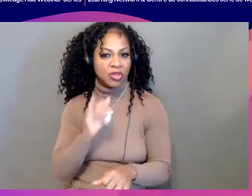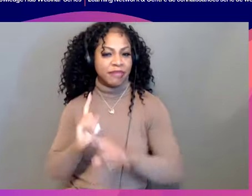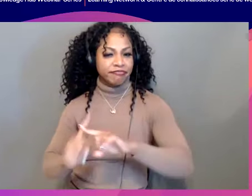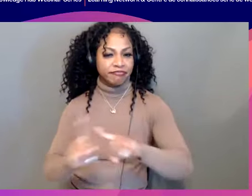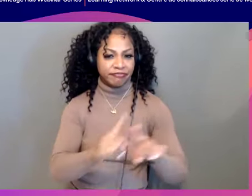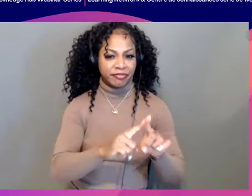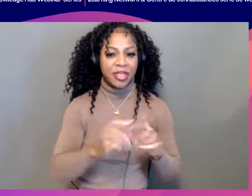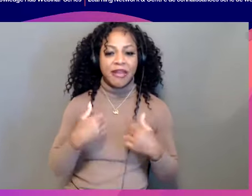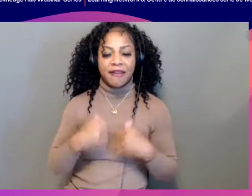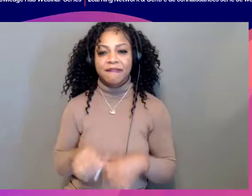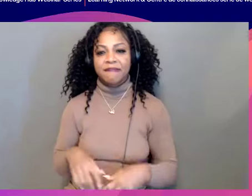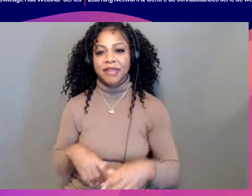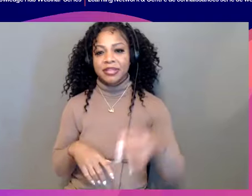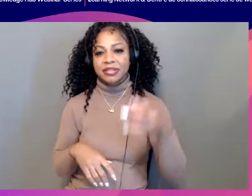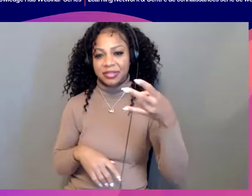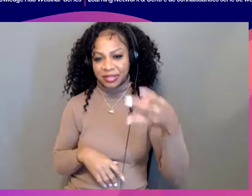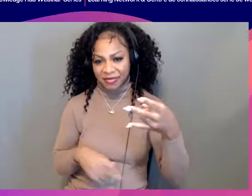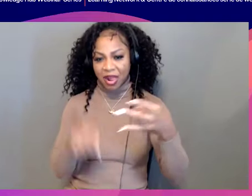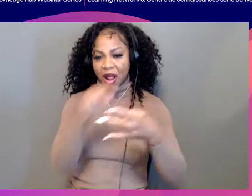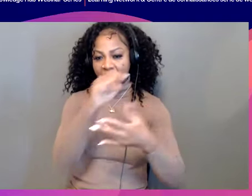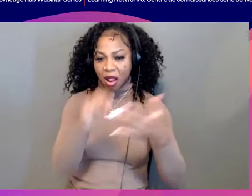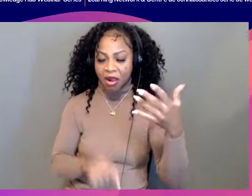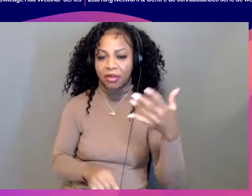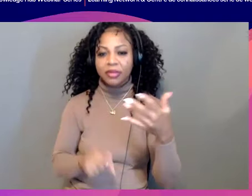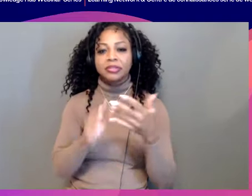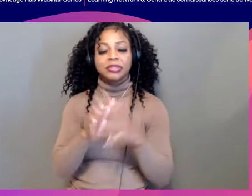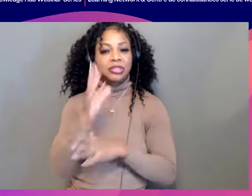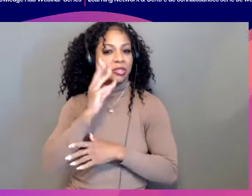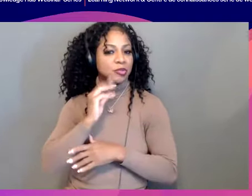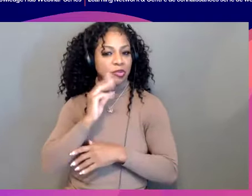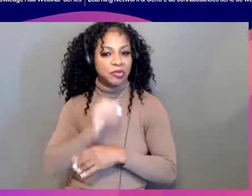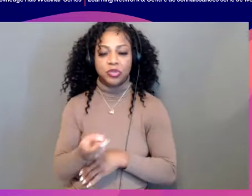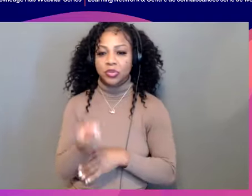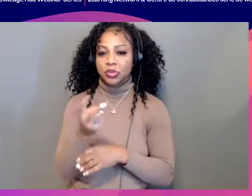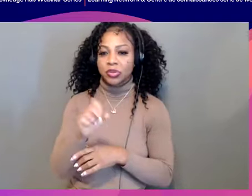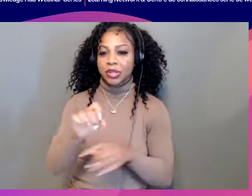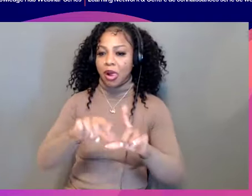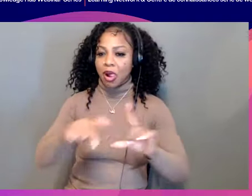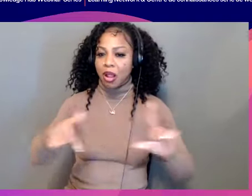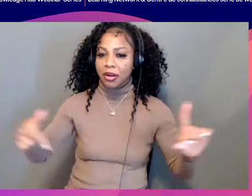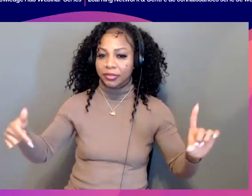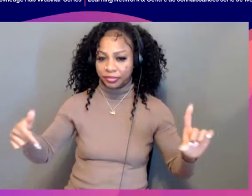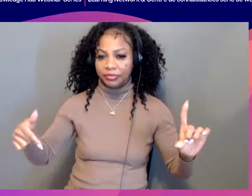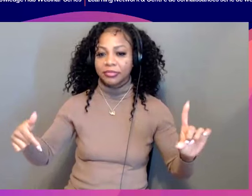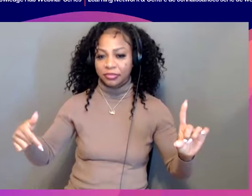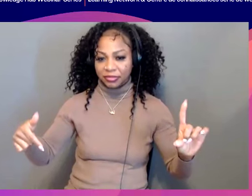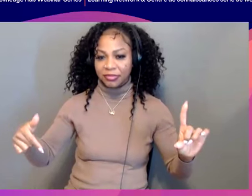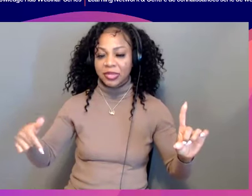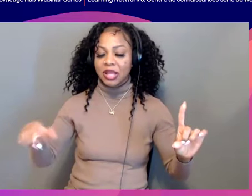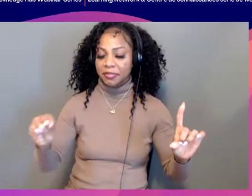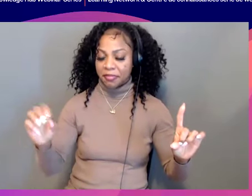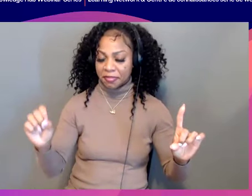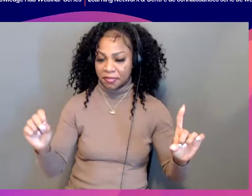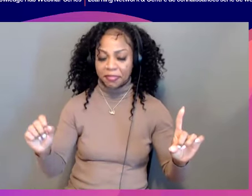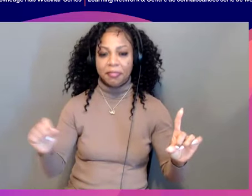7 variations of universally experienced 2S LGBTQIA plus